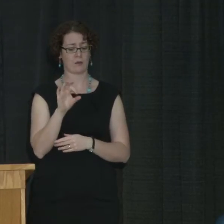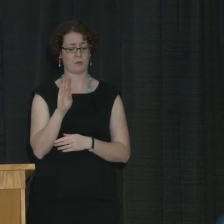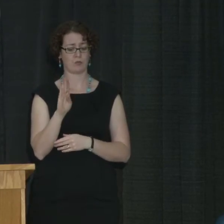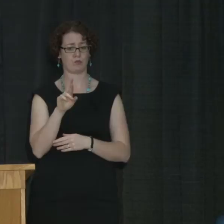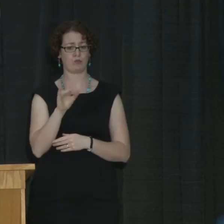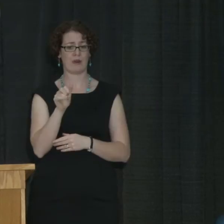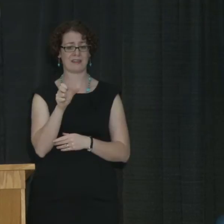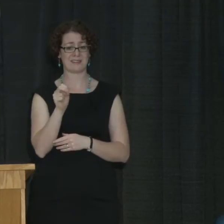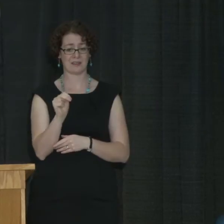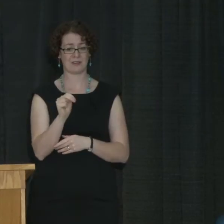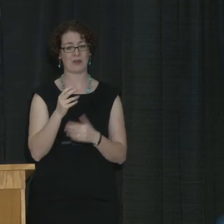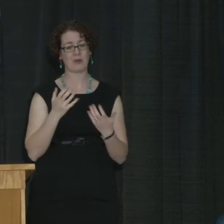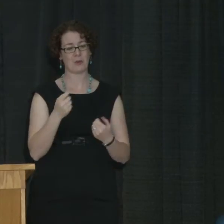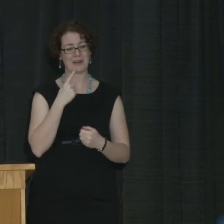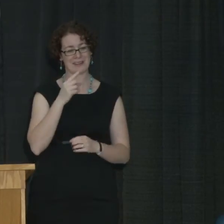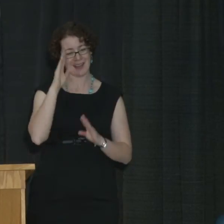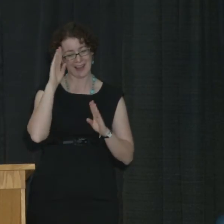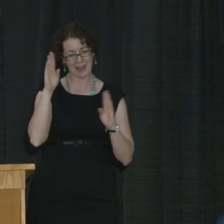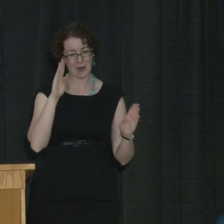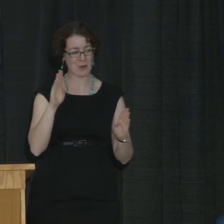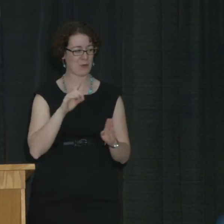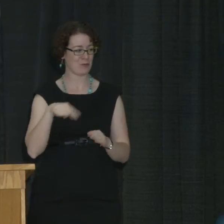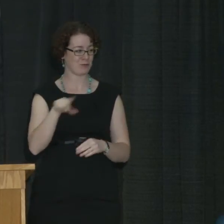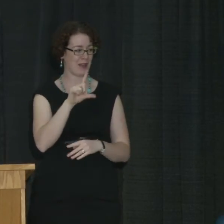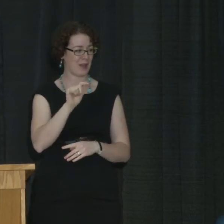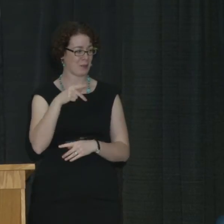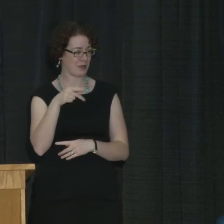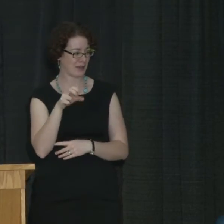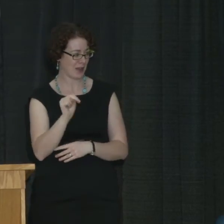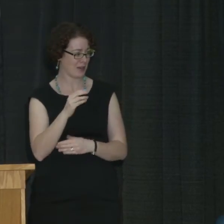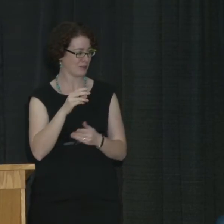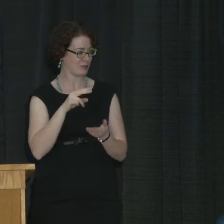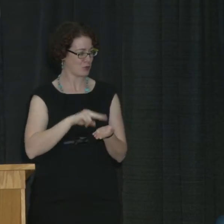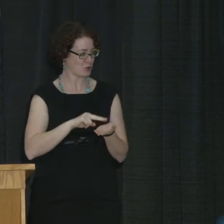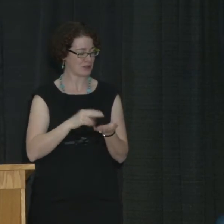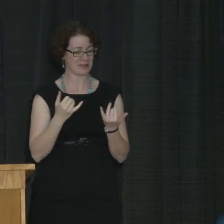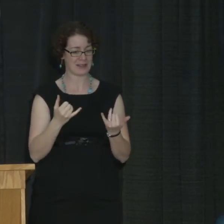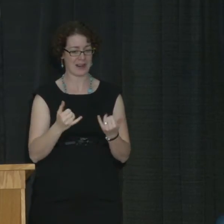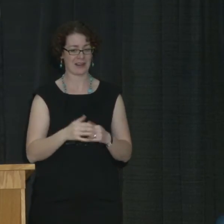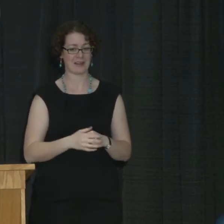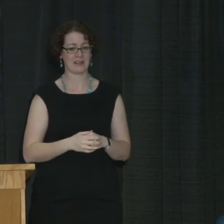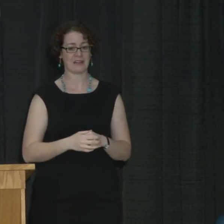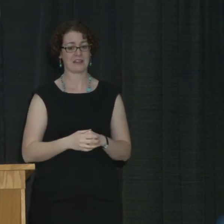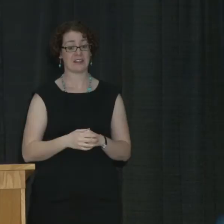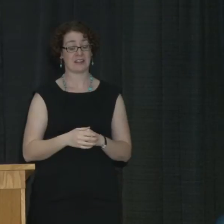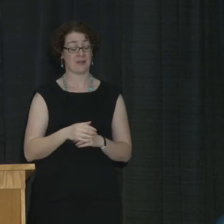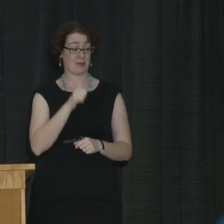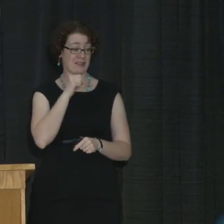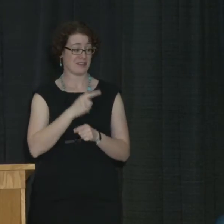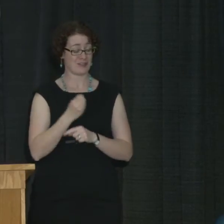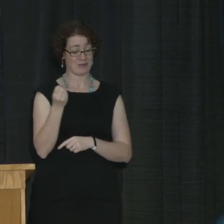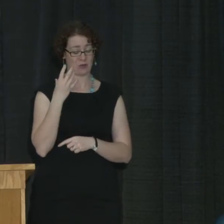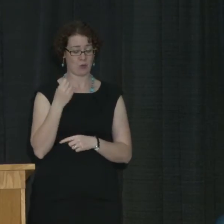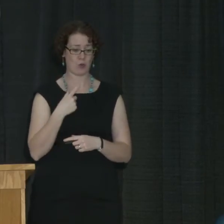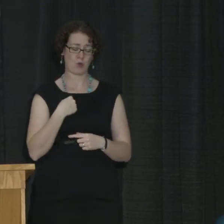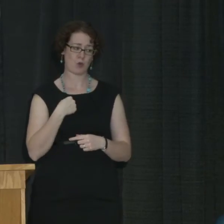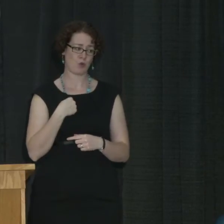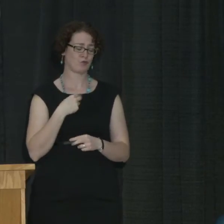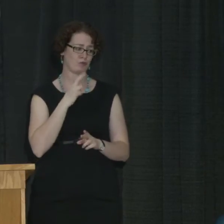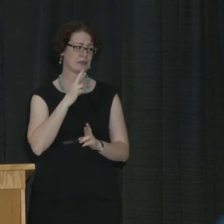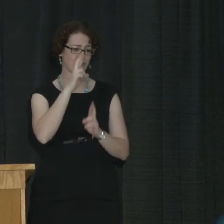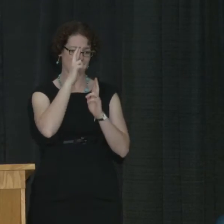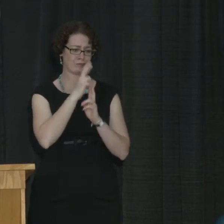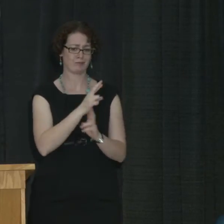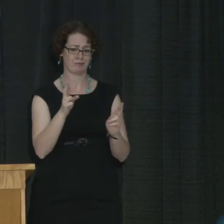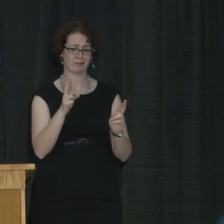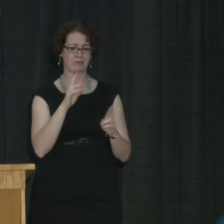me to pass on my hello to you, and she tells me how highly she thinks of you